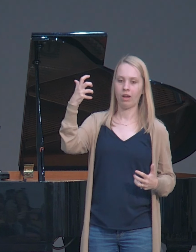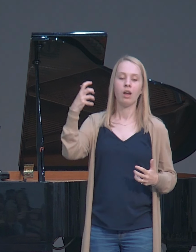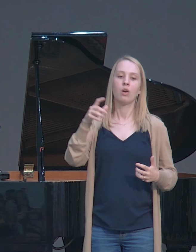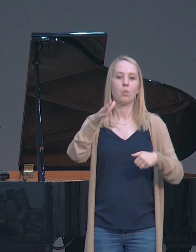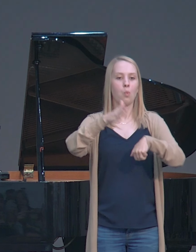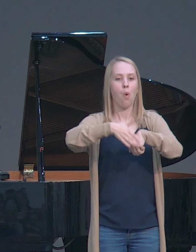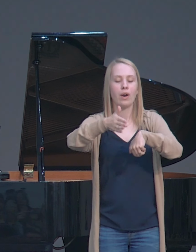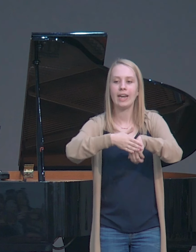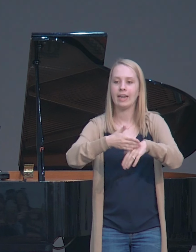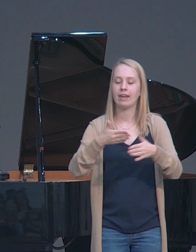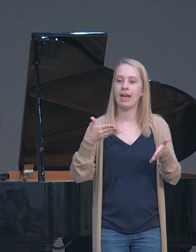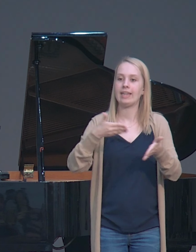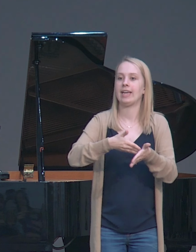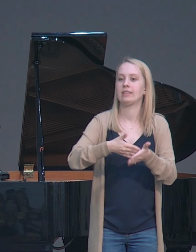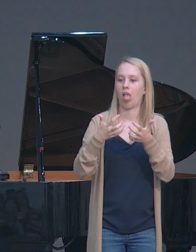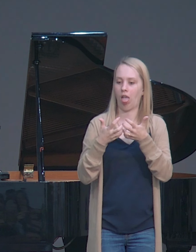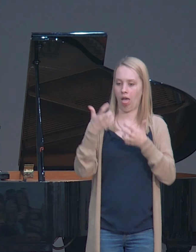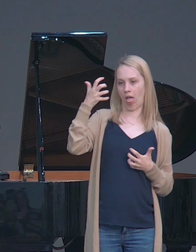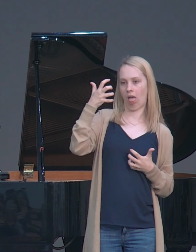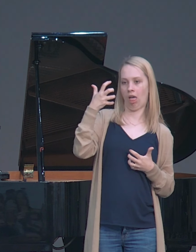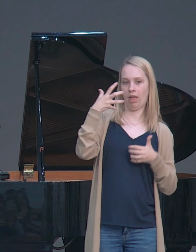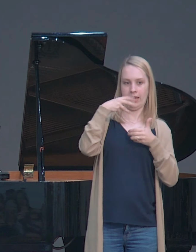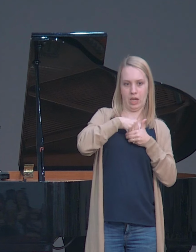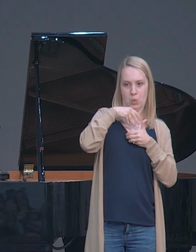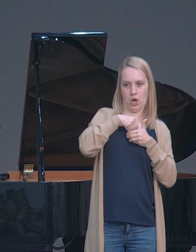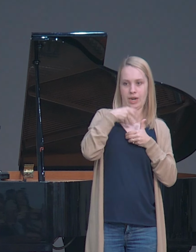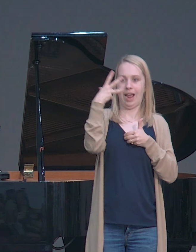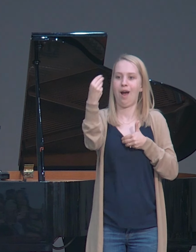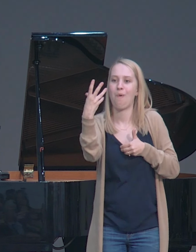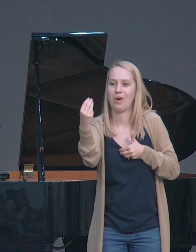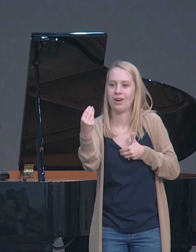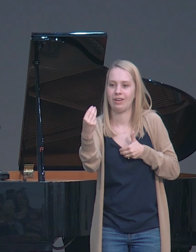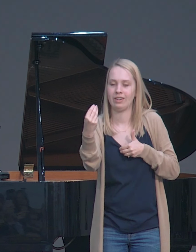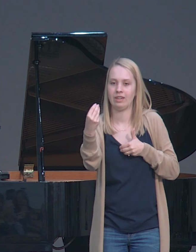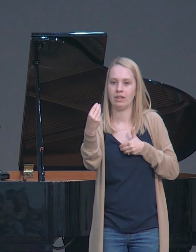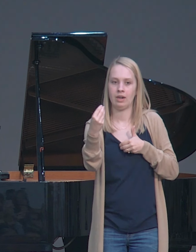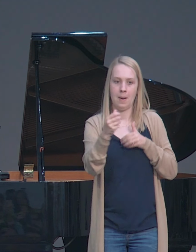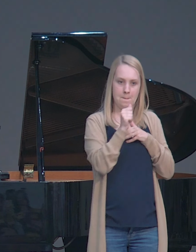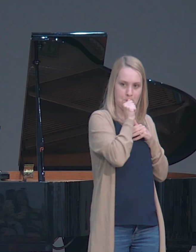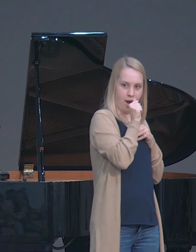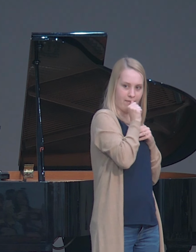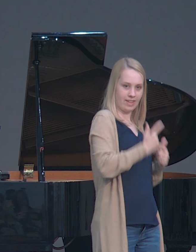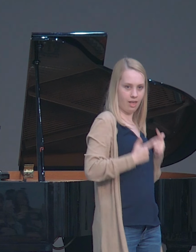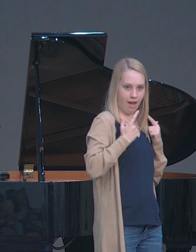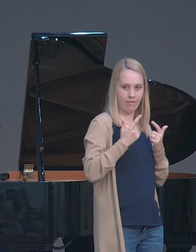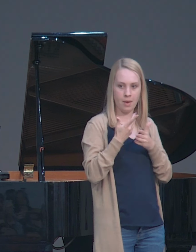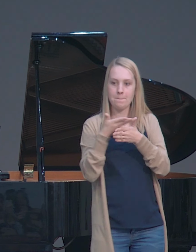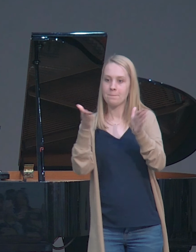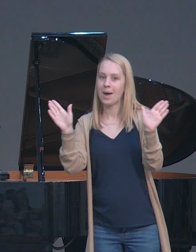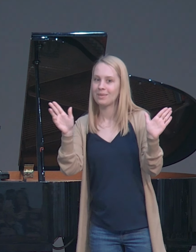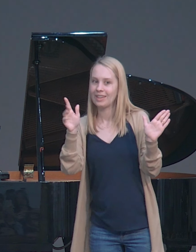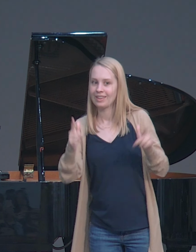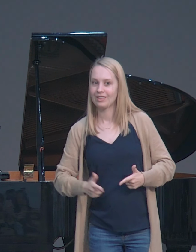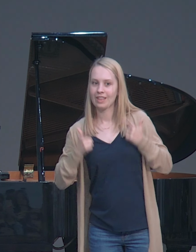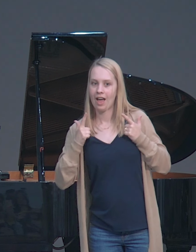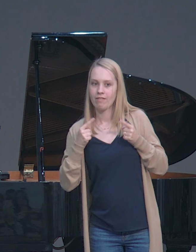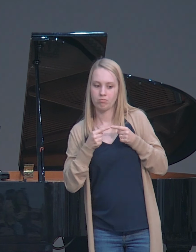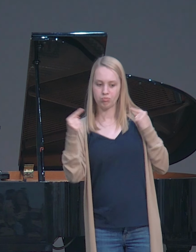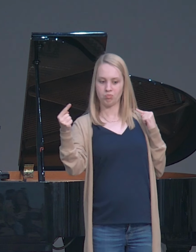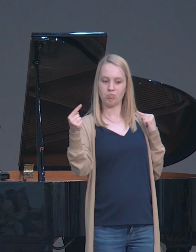warning against mismatched inward and outward realities, mismatched private and public lives. And so Jesus teaches us how to